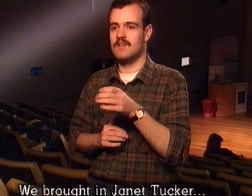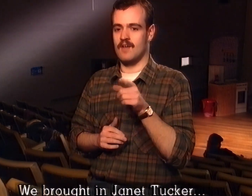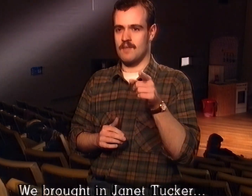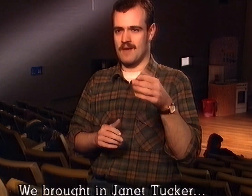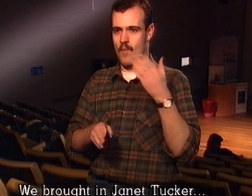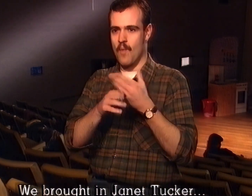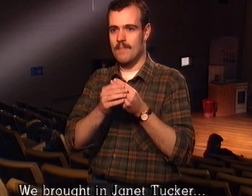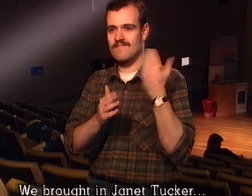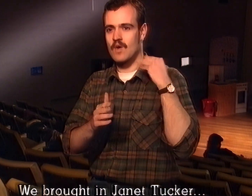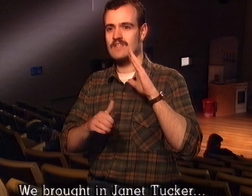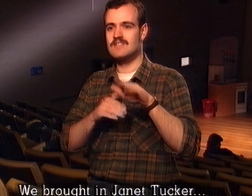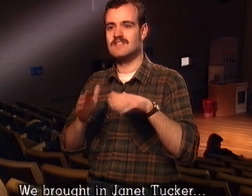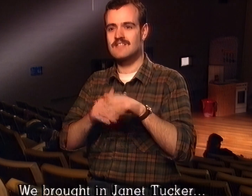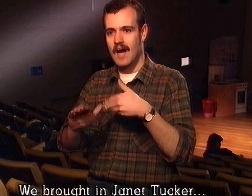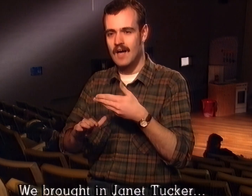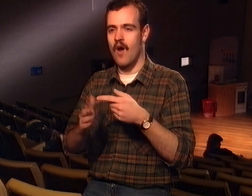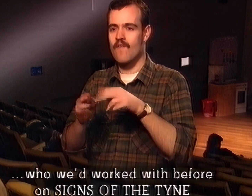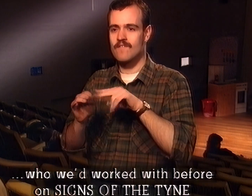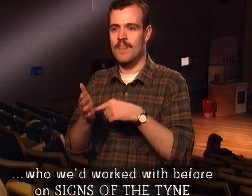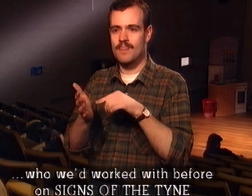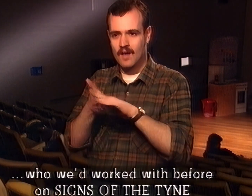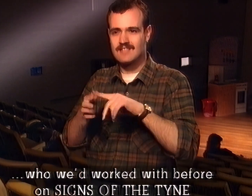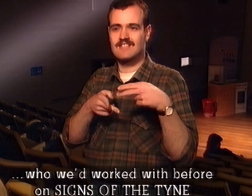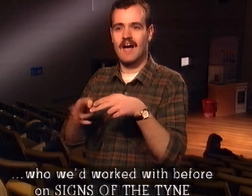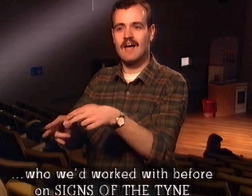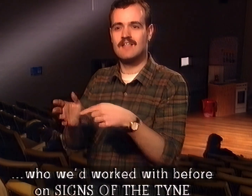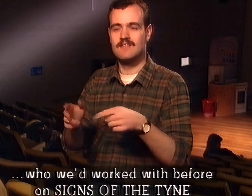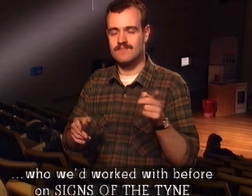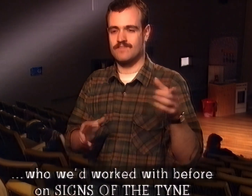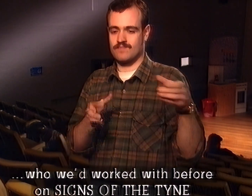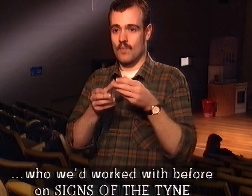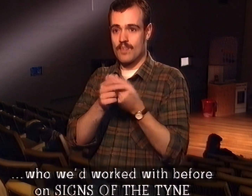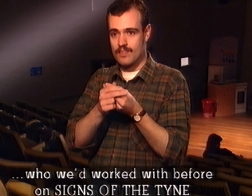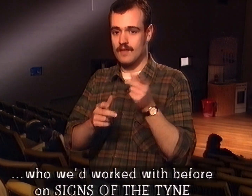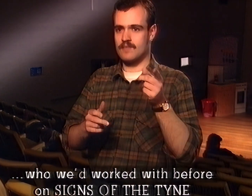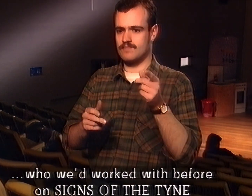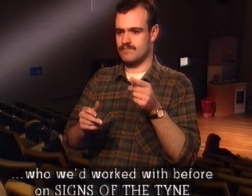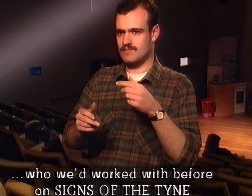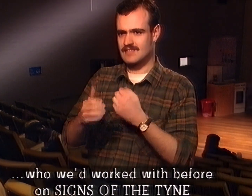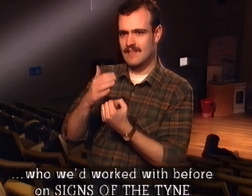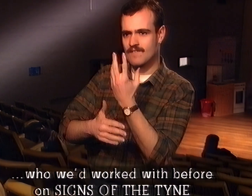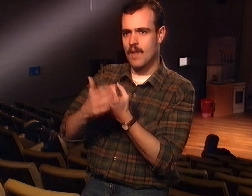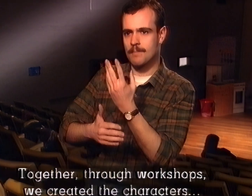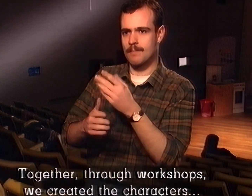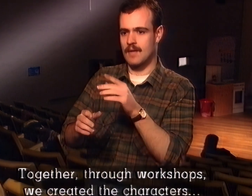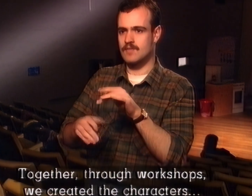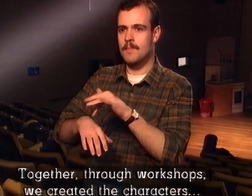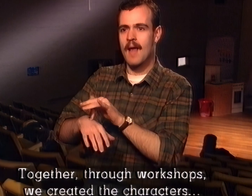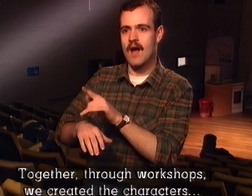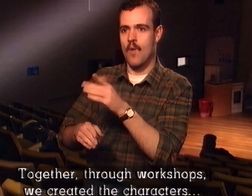We brought in Janet Tucker, who we had worked with before on Signs of the Time. And together, through